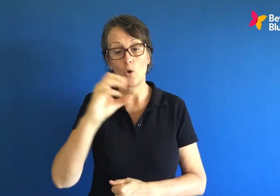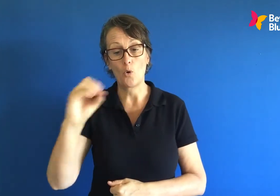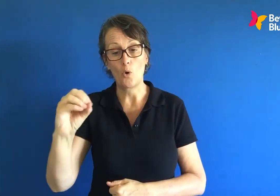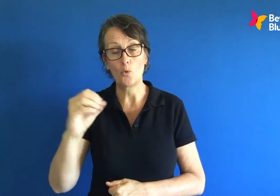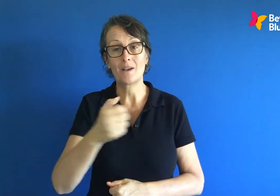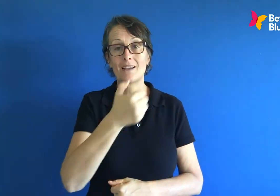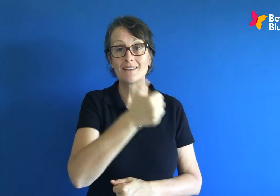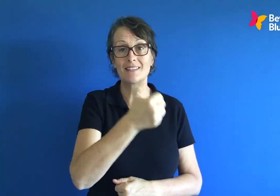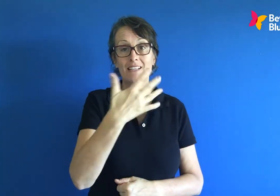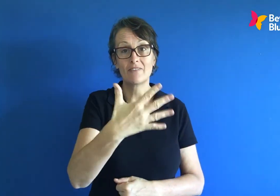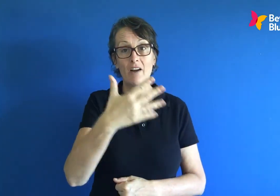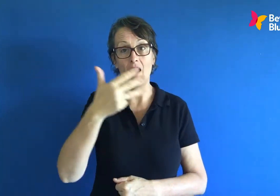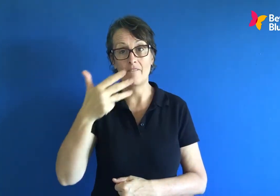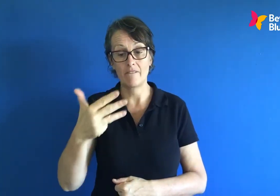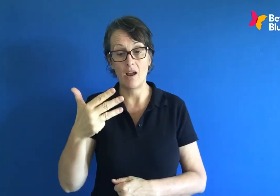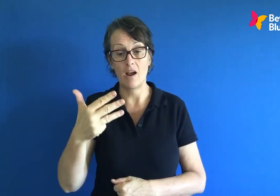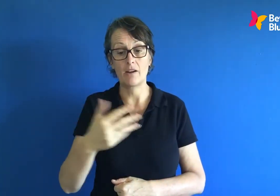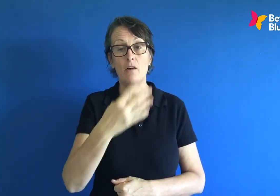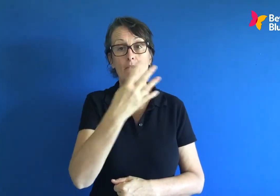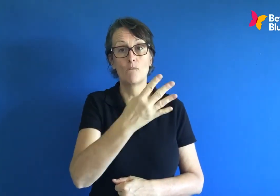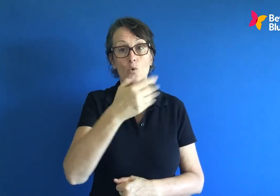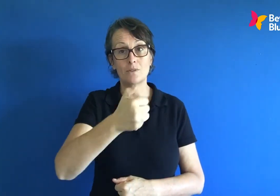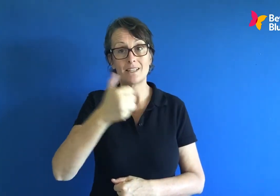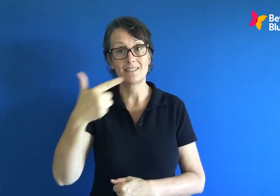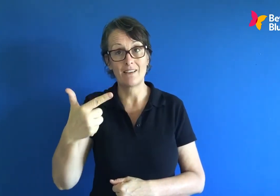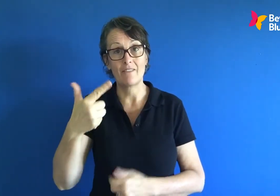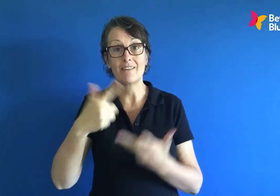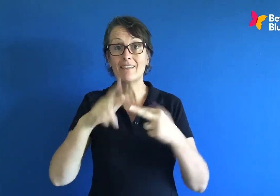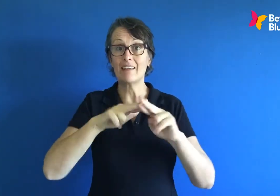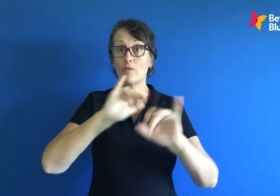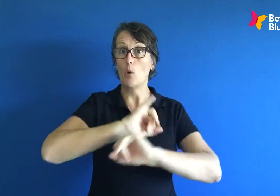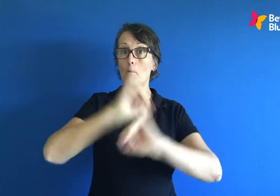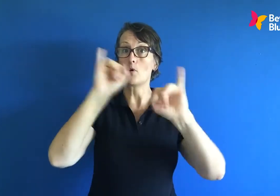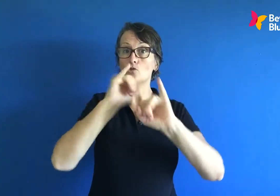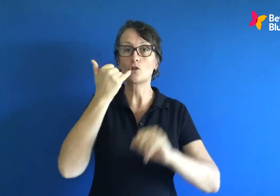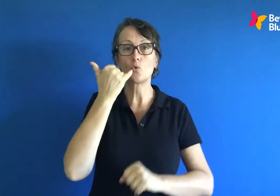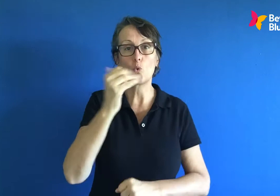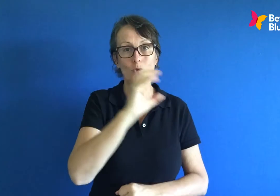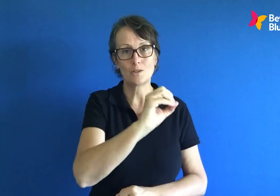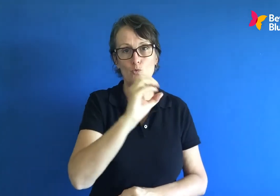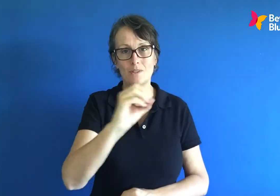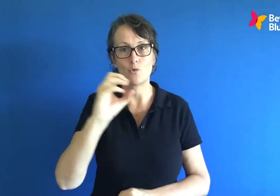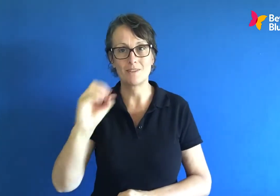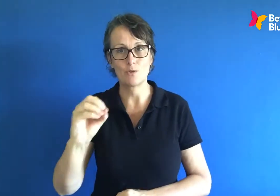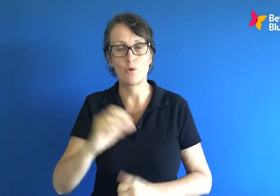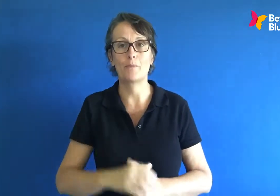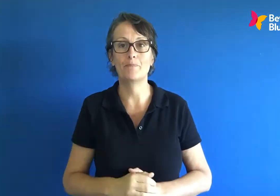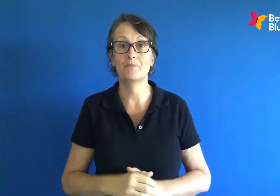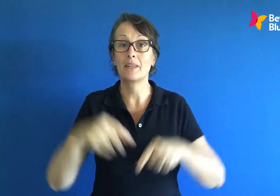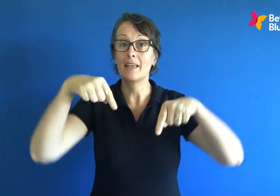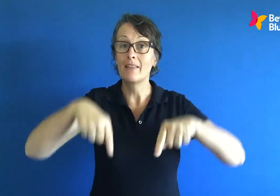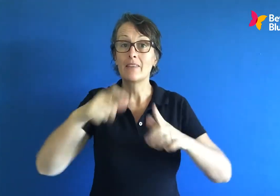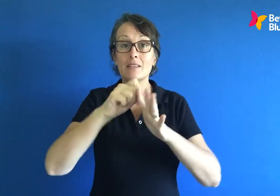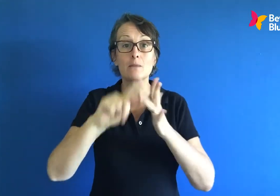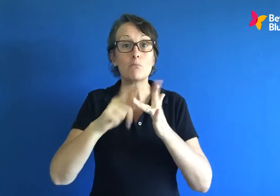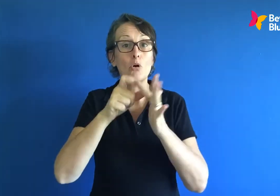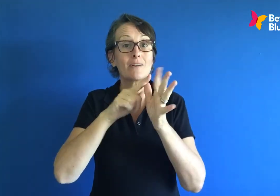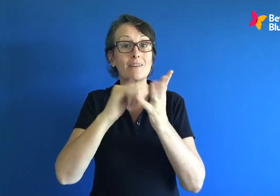if it's an emergency, please call 000 immediately. Hey there, I'm Mark Fennell, and from Beyond Blue, this is Not